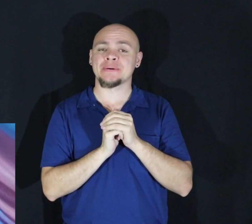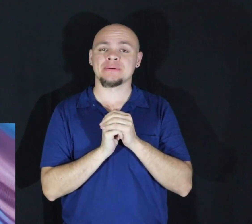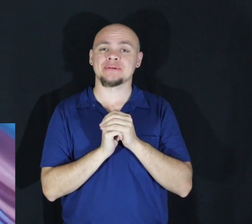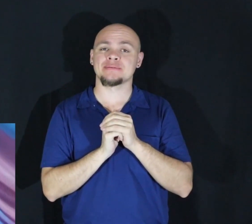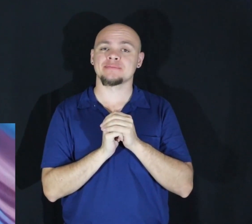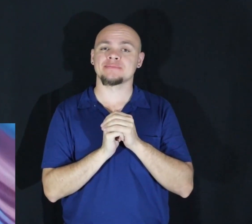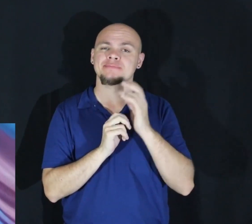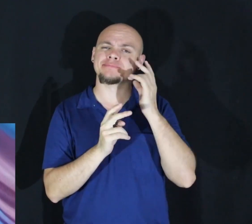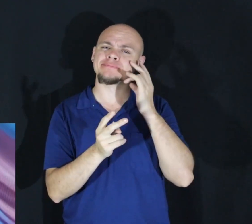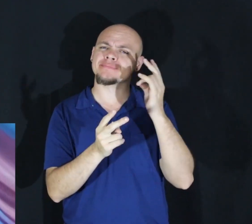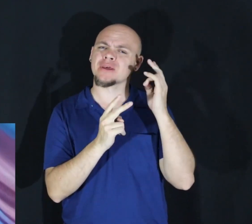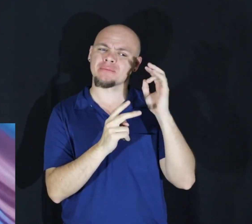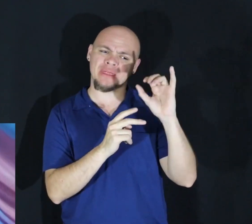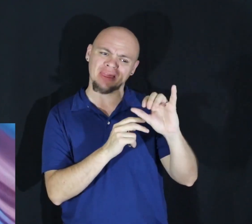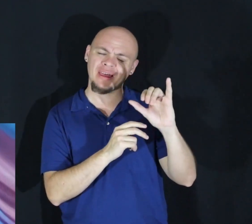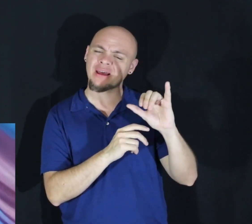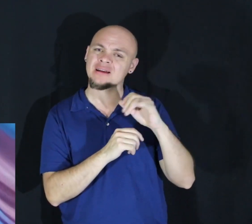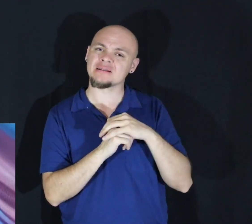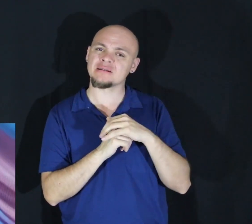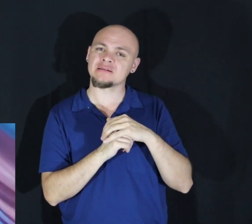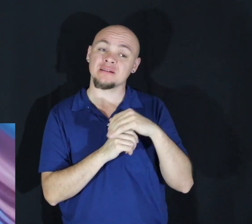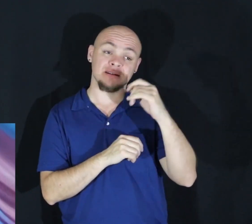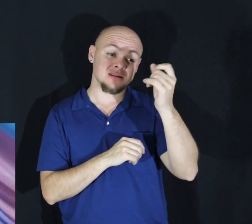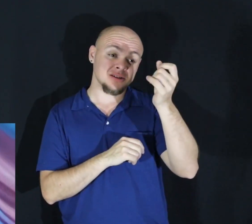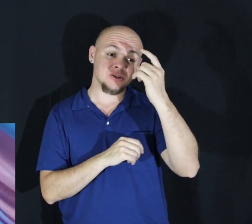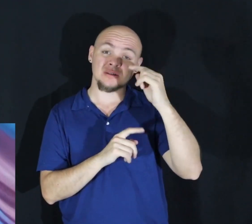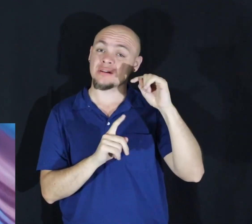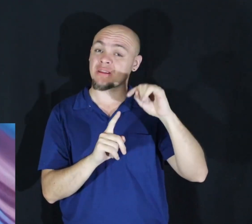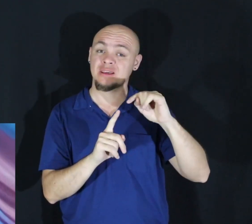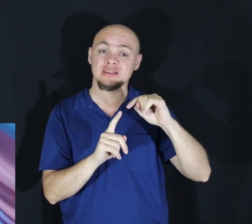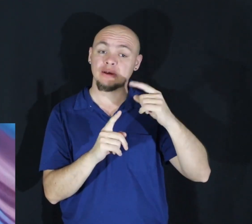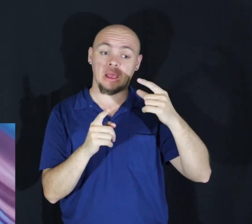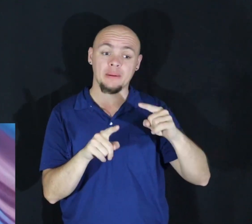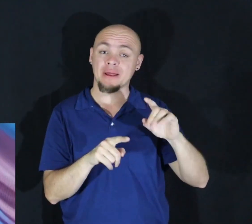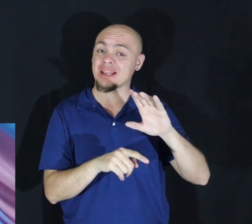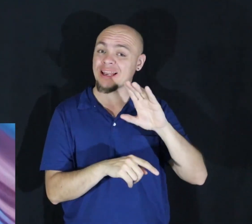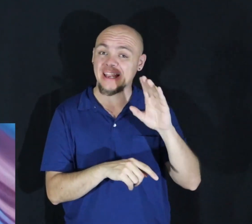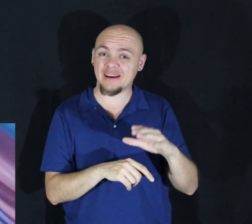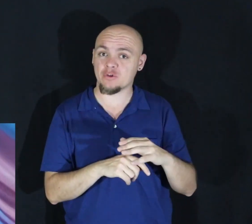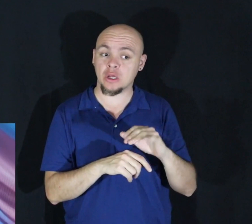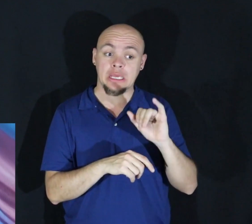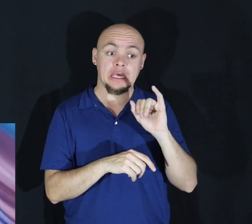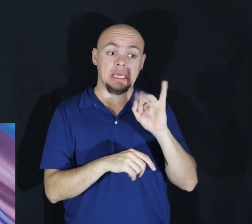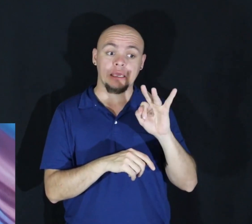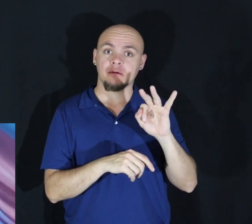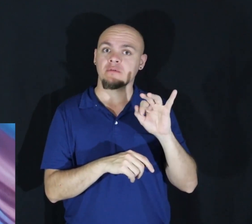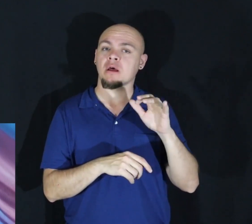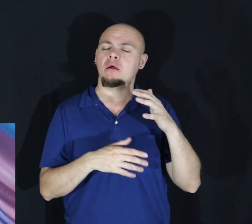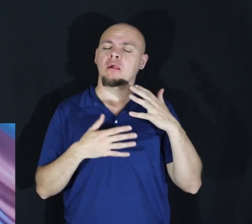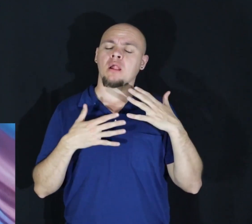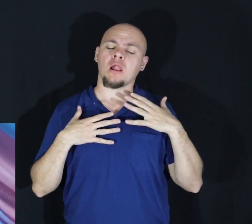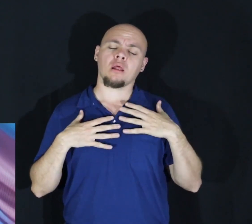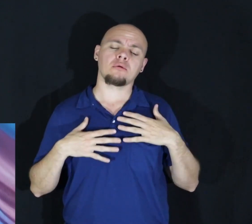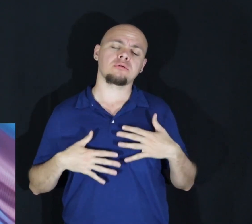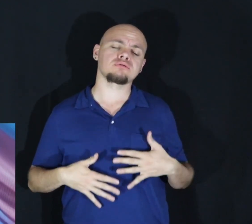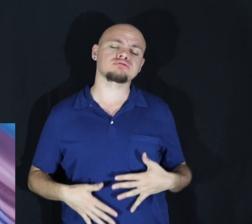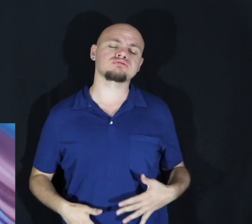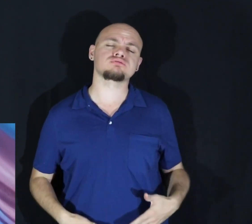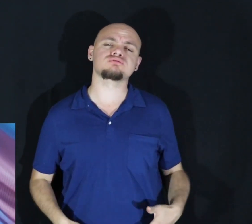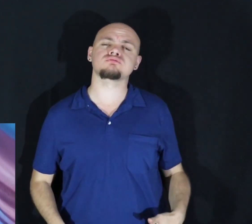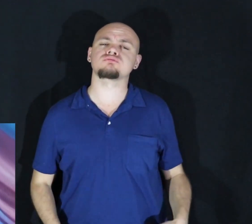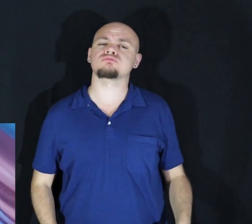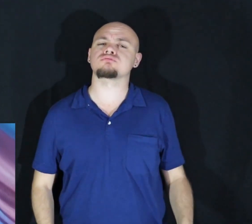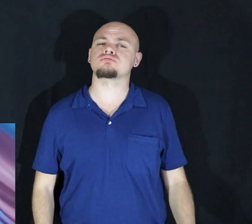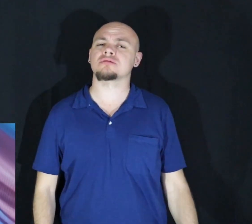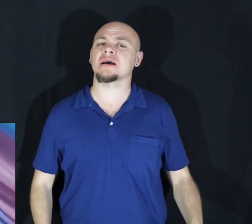And as I reflected on it afterwards, I knew this wouldn't have happened had I not worn my long, beautiful, flowing dress, the